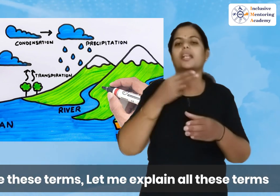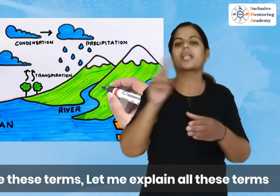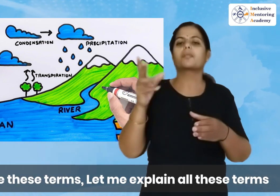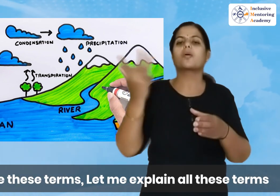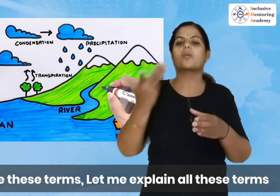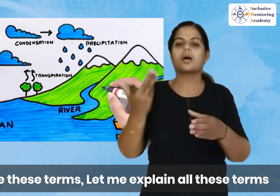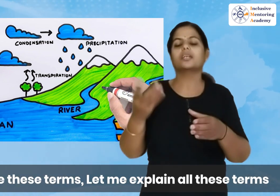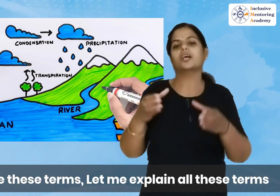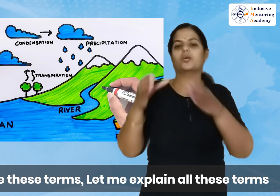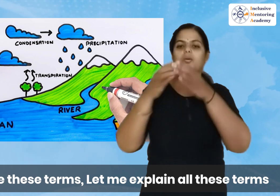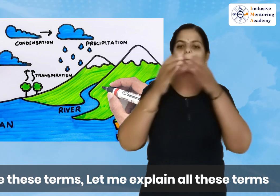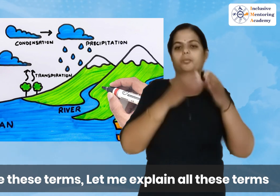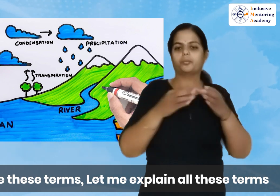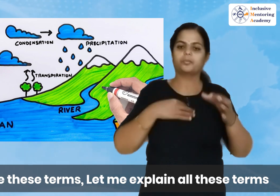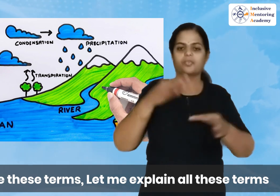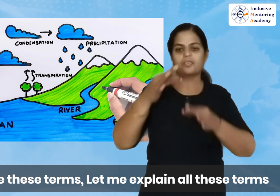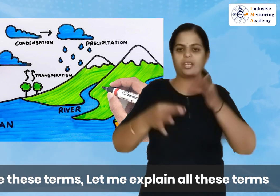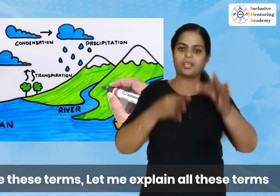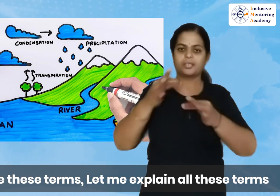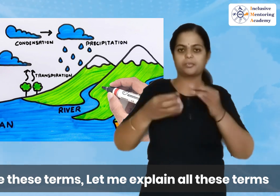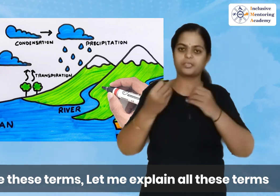explain all these terms.